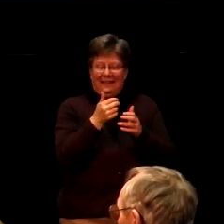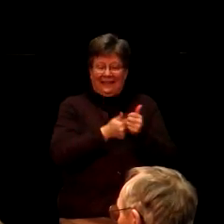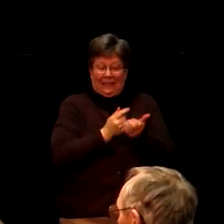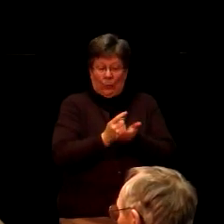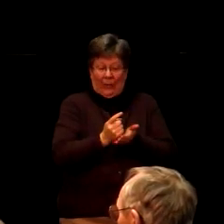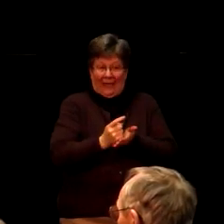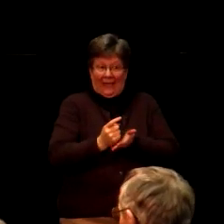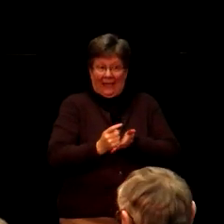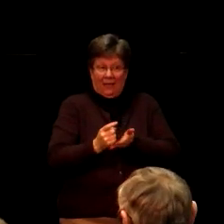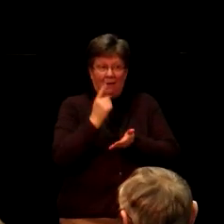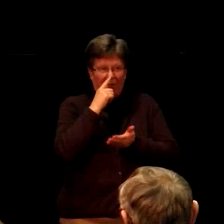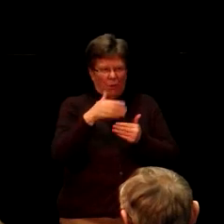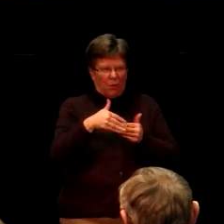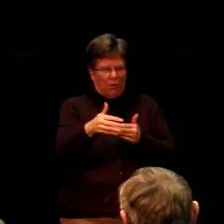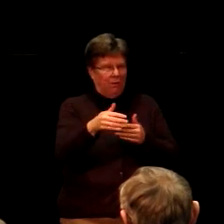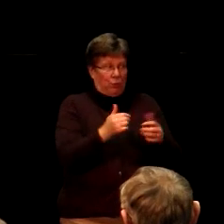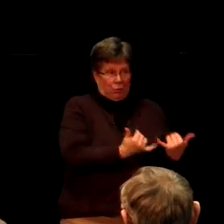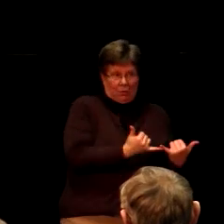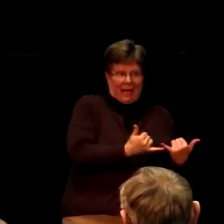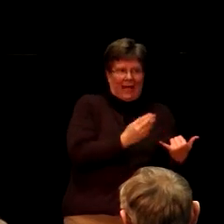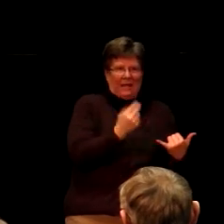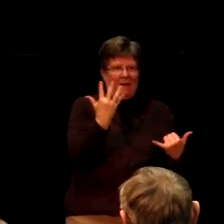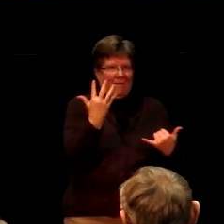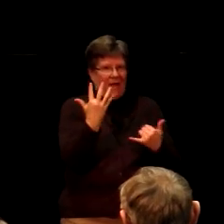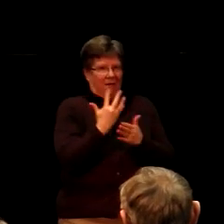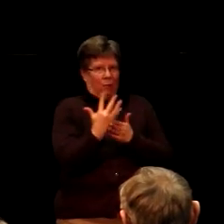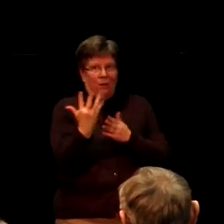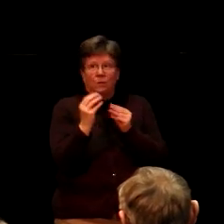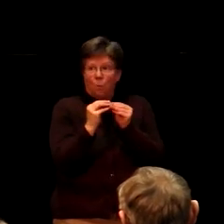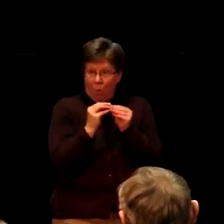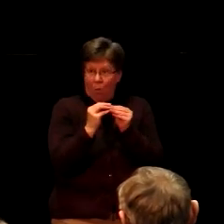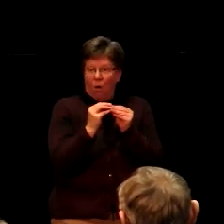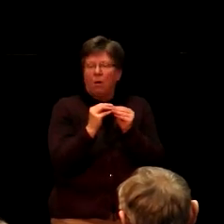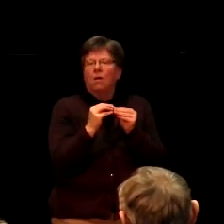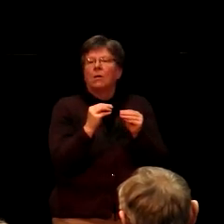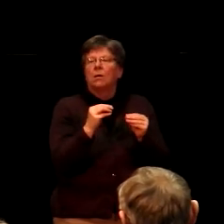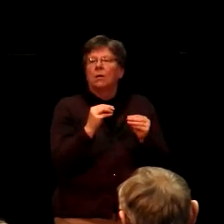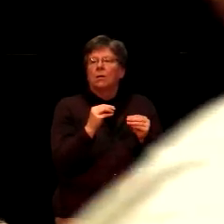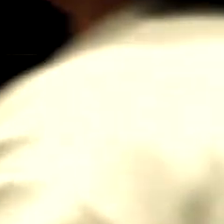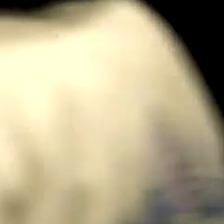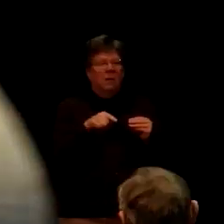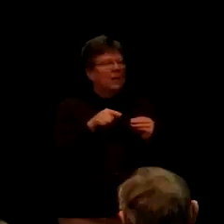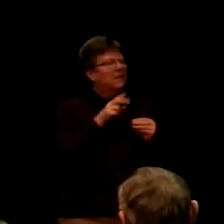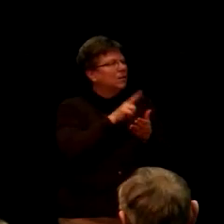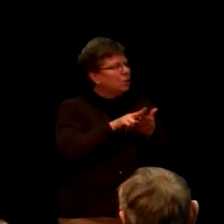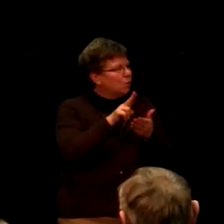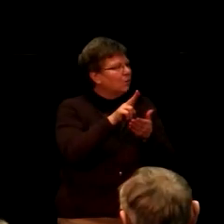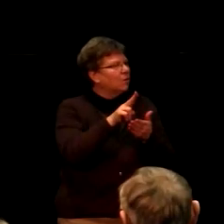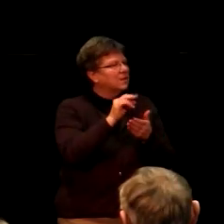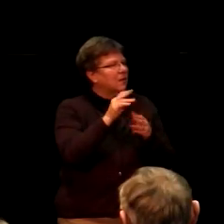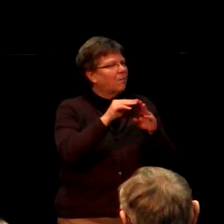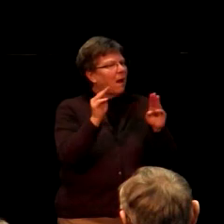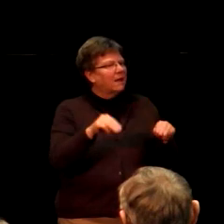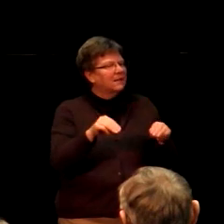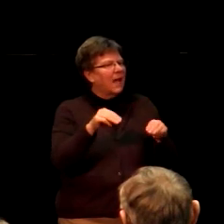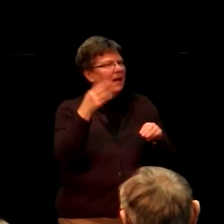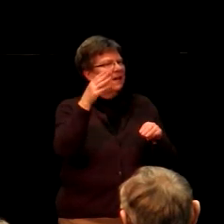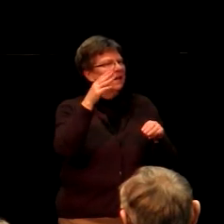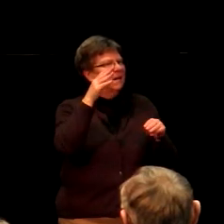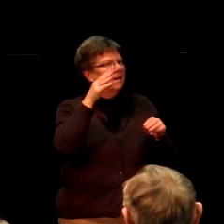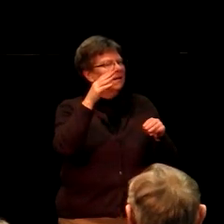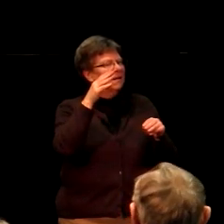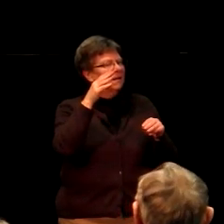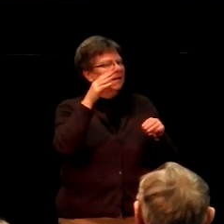week for the next tonight and the next 5 weeks after this is a University of Montana faculty member